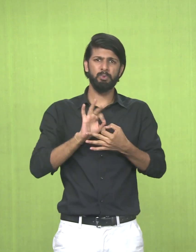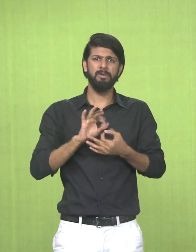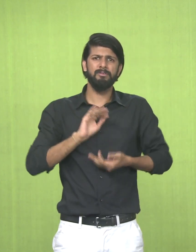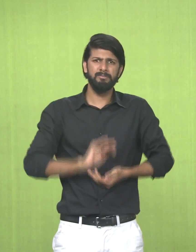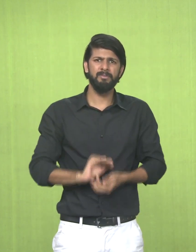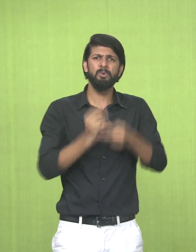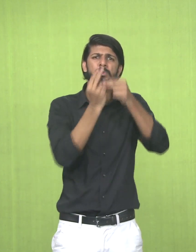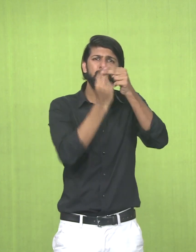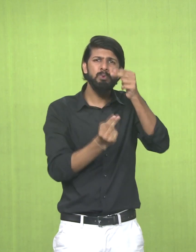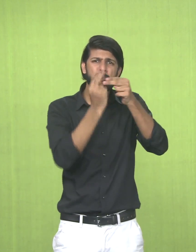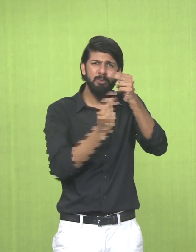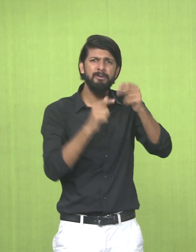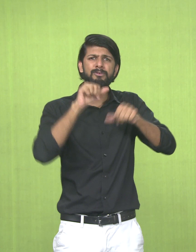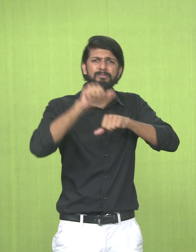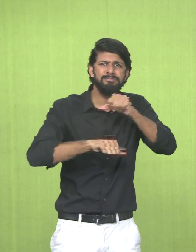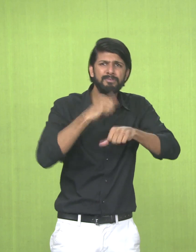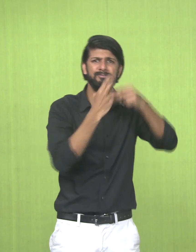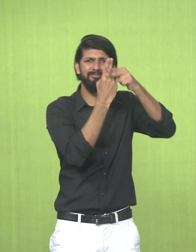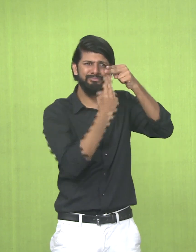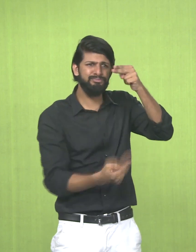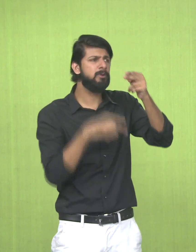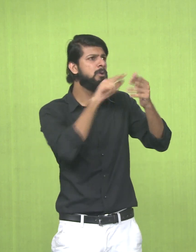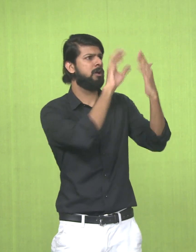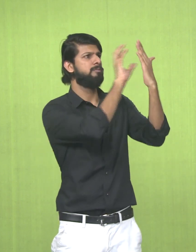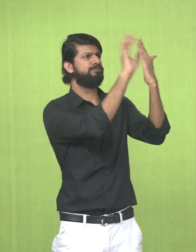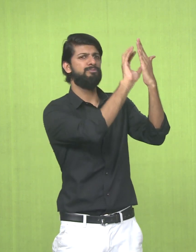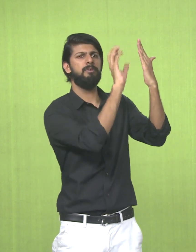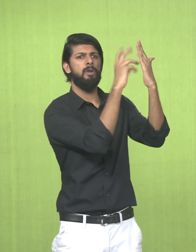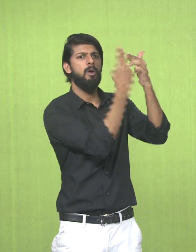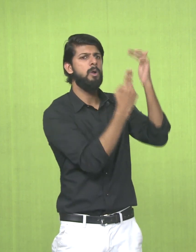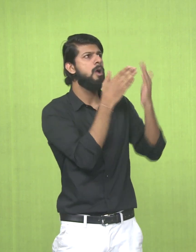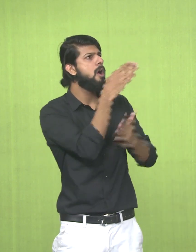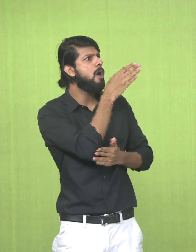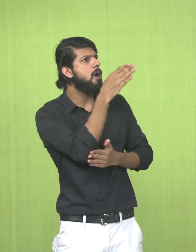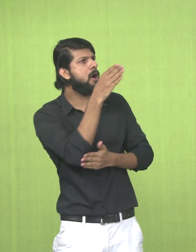were events and scenes from the lives of Lord Buddha.